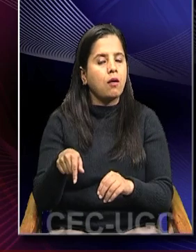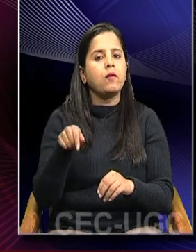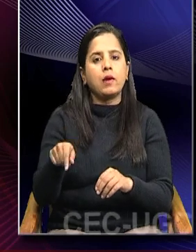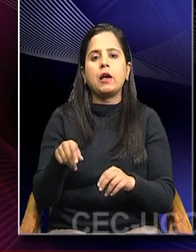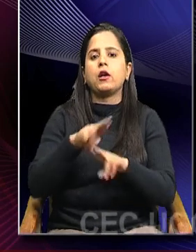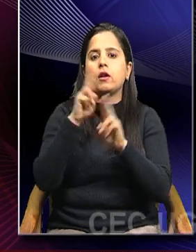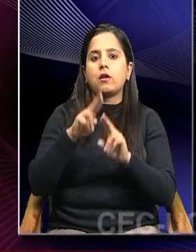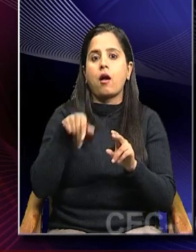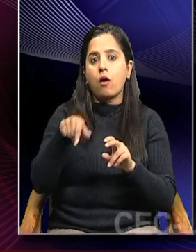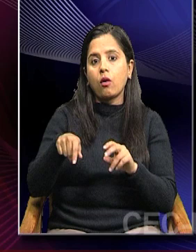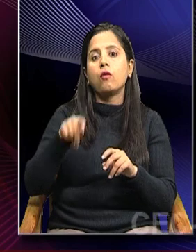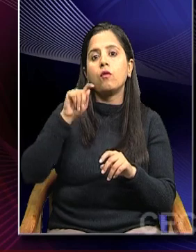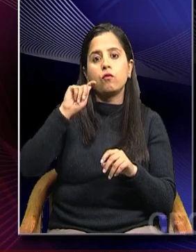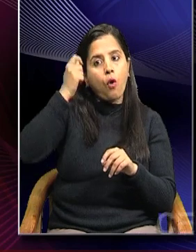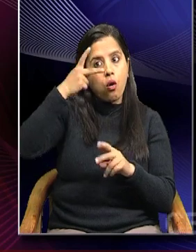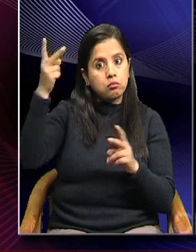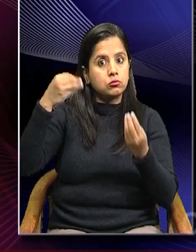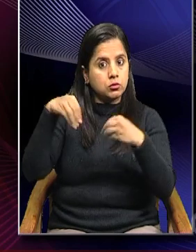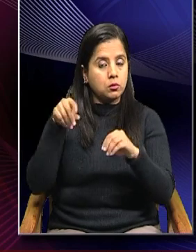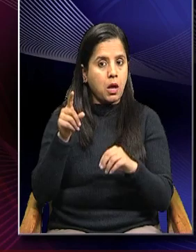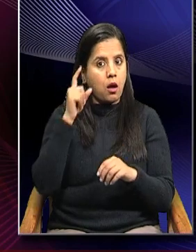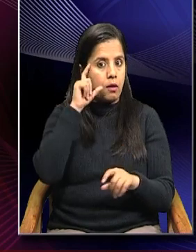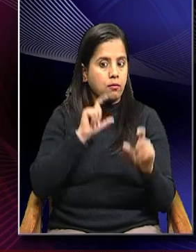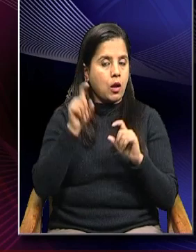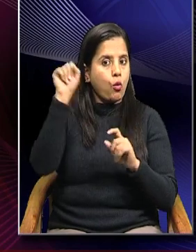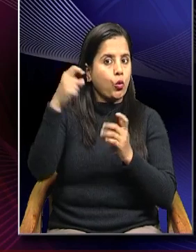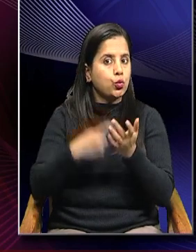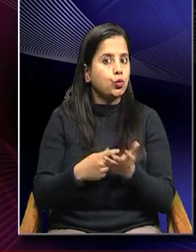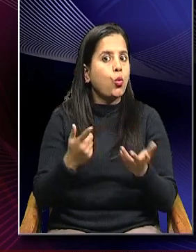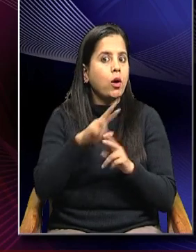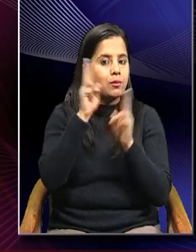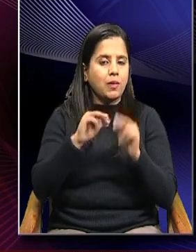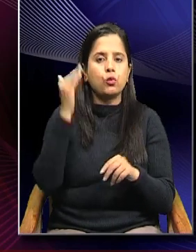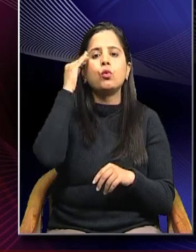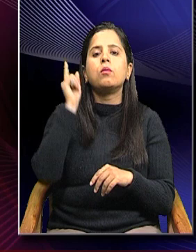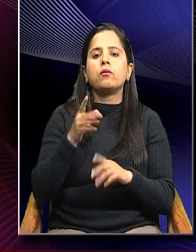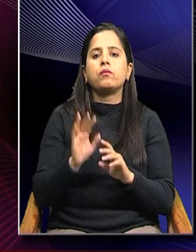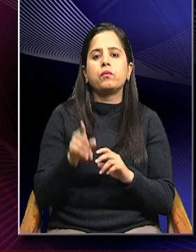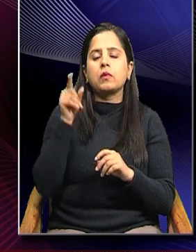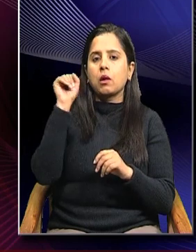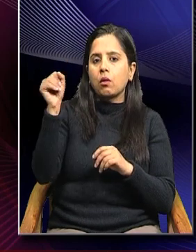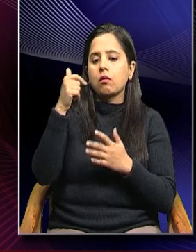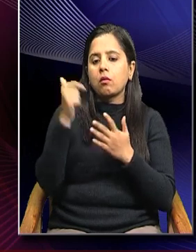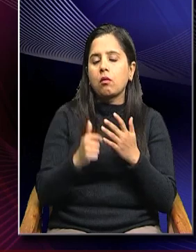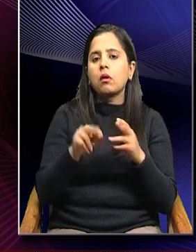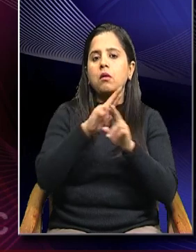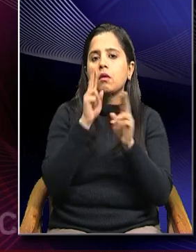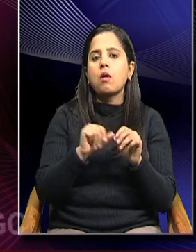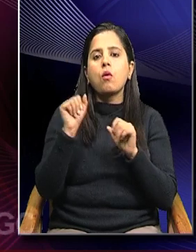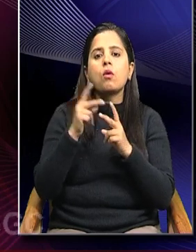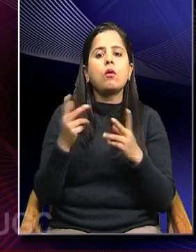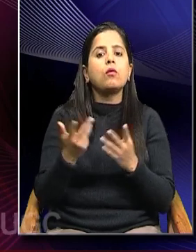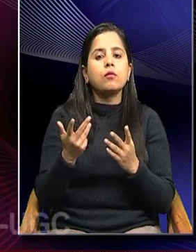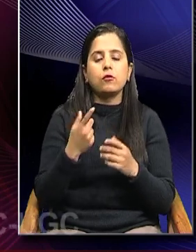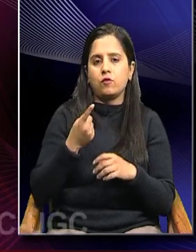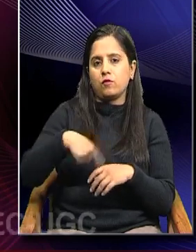international market. So I have to be aware of all the internal rules and regulations, that what are the nitty-gritties of international marketing. So